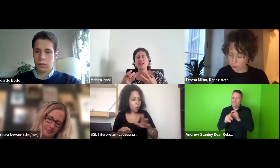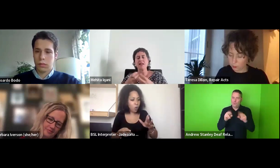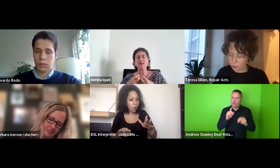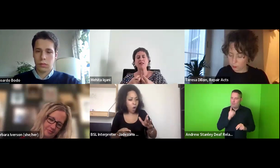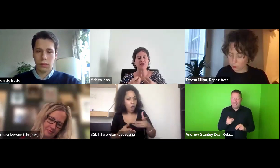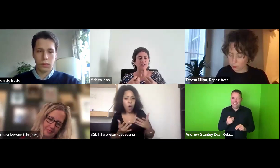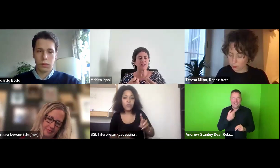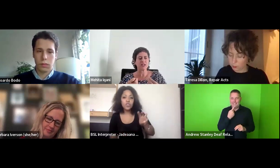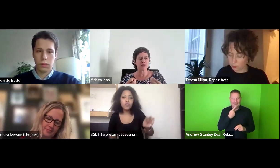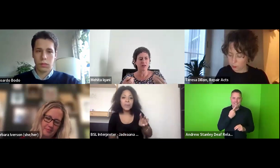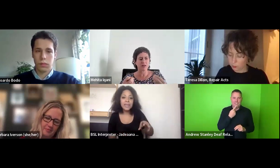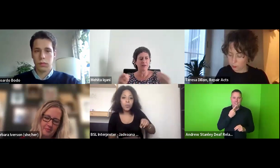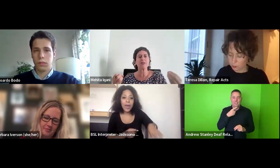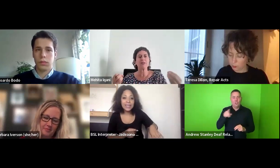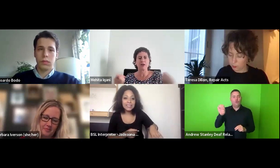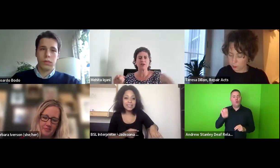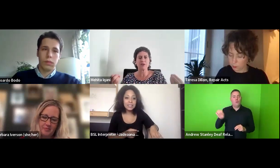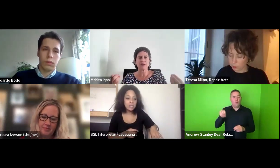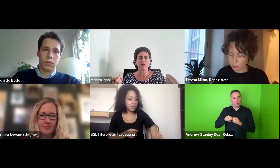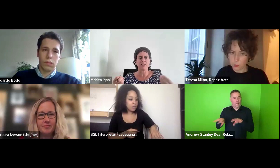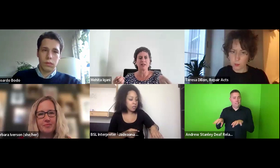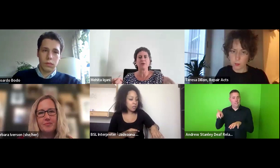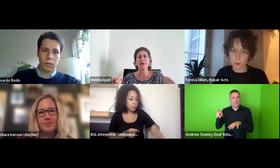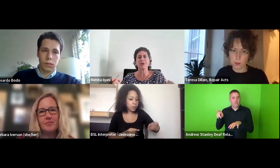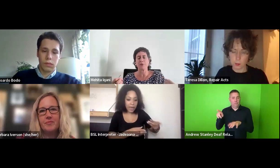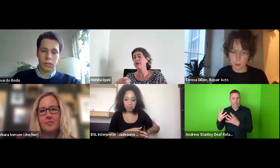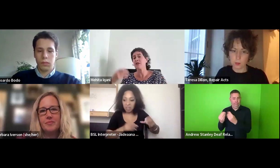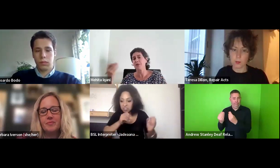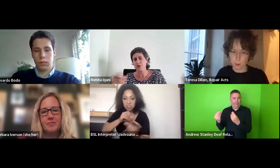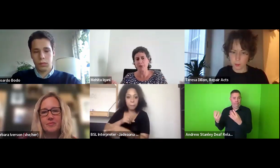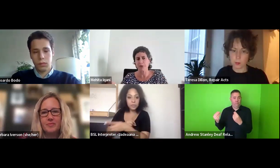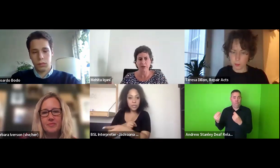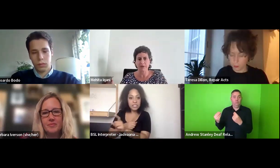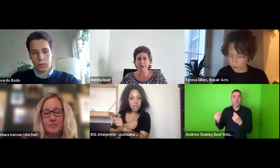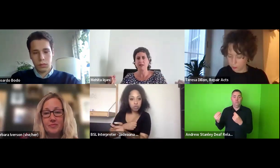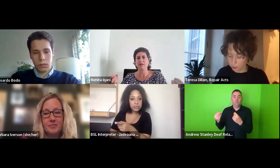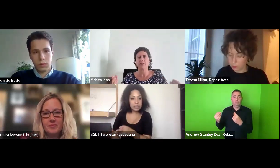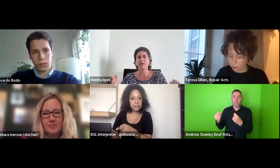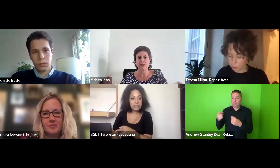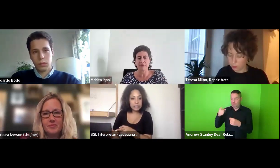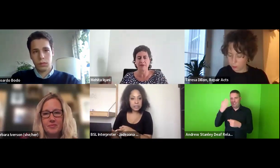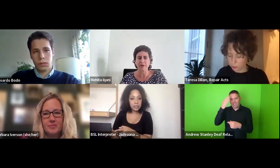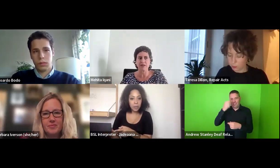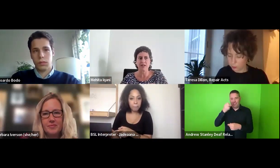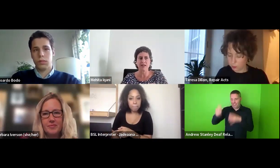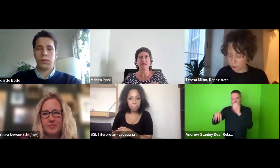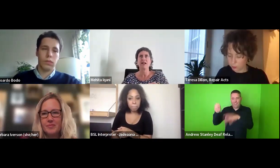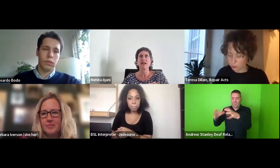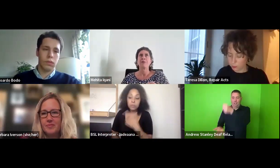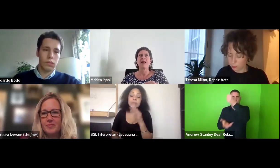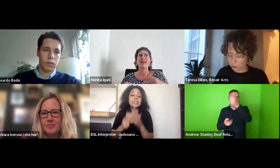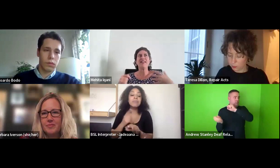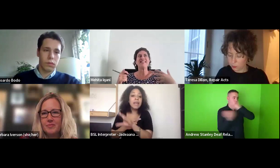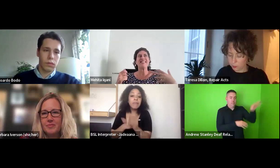there's this like individualization of everything onto the individual person, whether they're rich or poor, right, in African